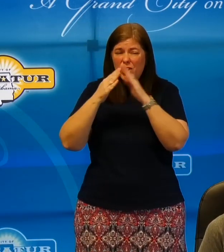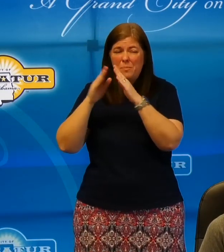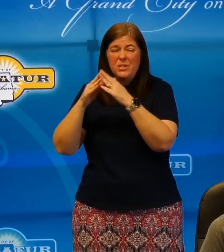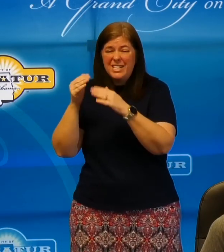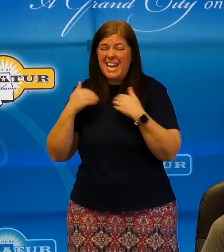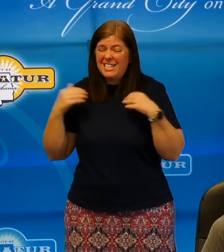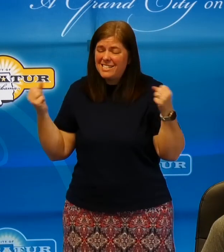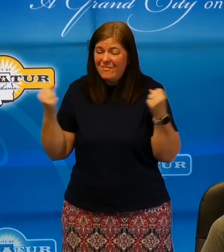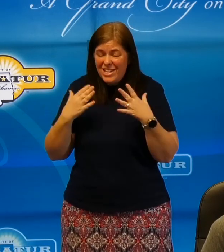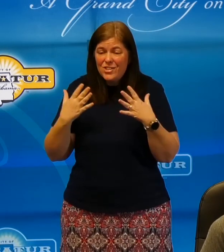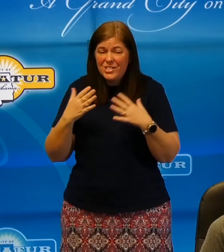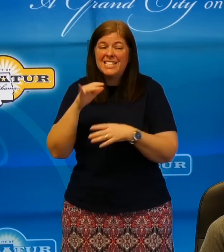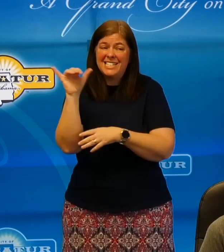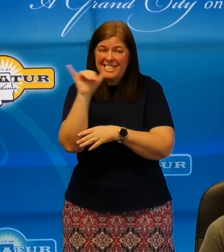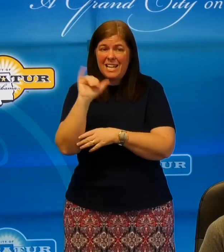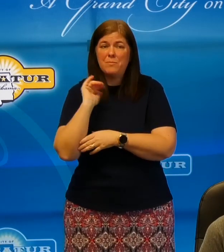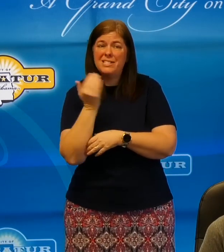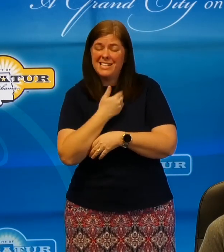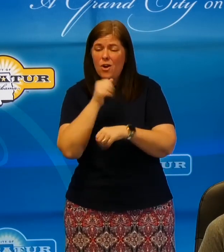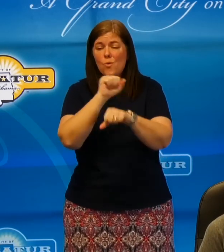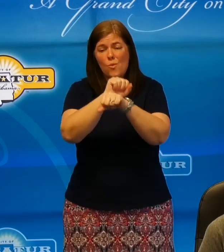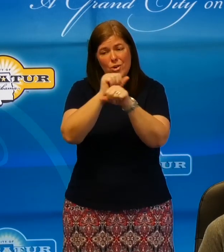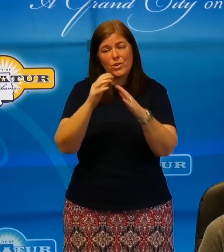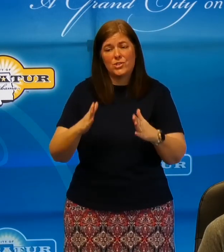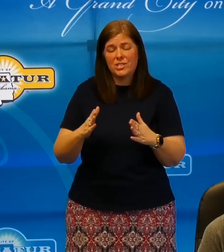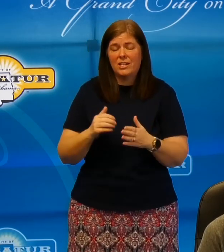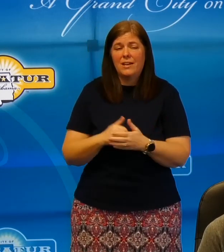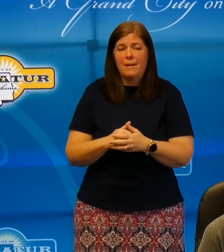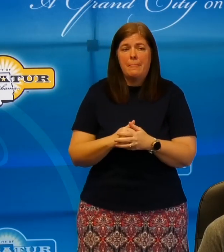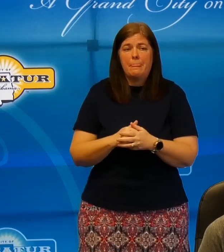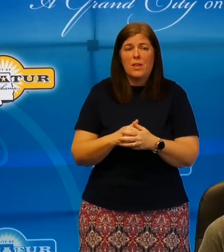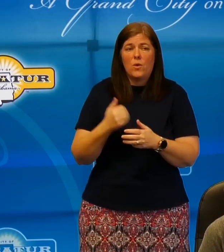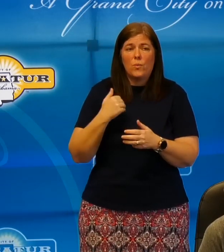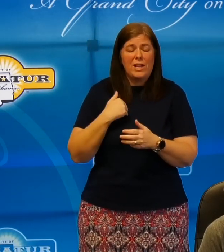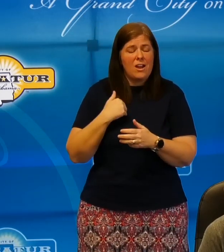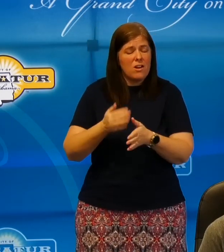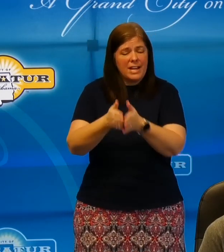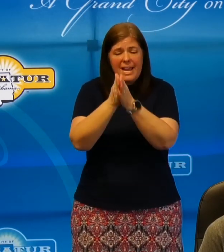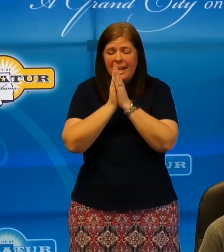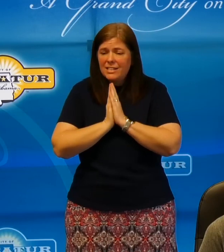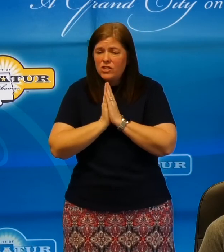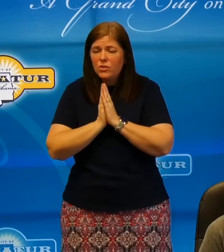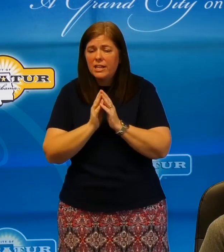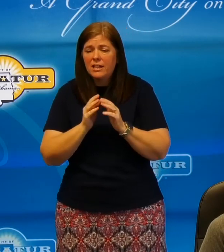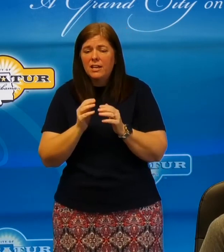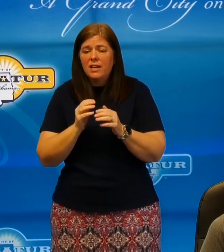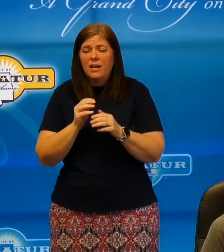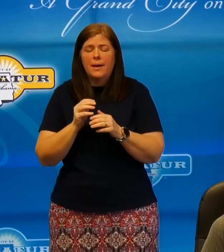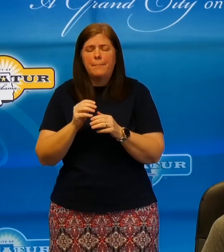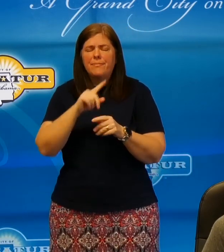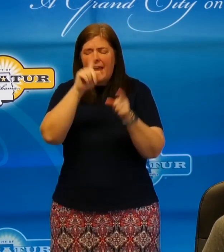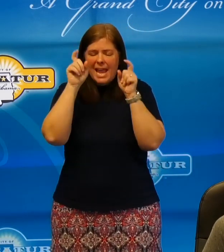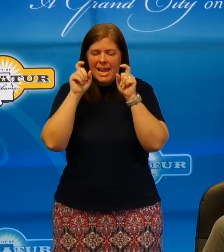our employees. They're on the front lines, but we are answering their questions as